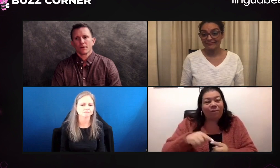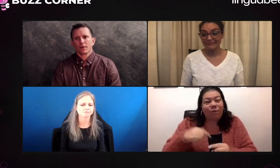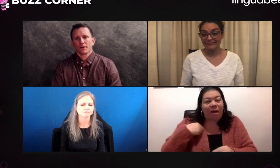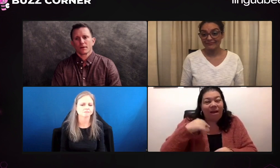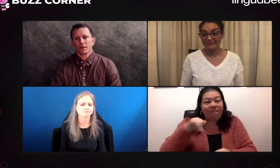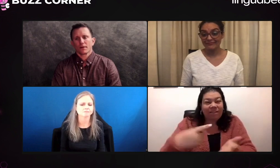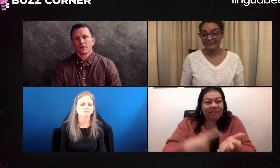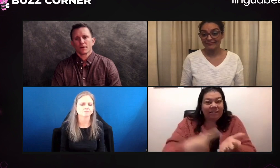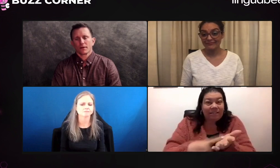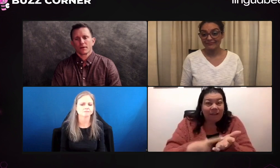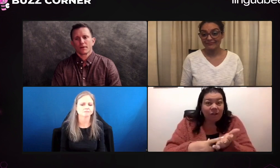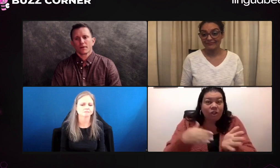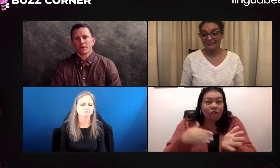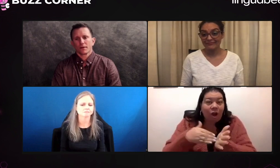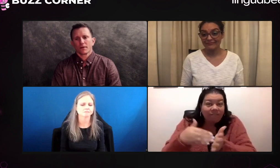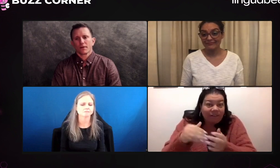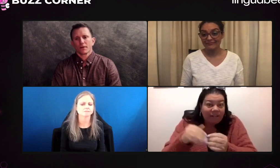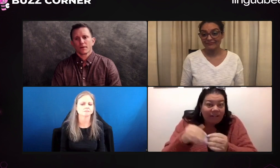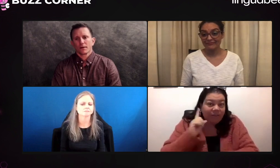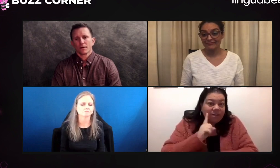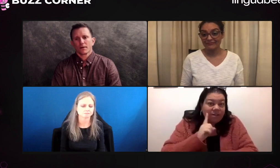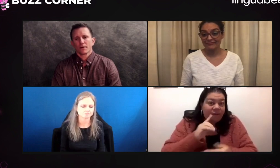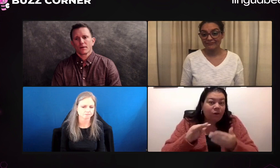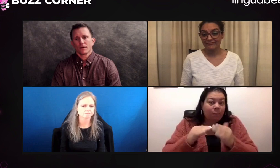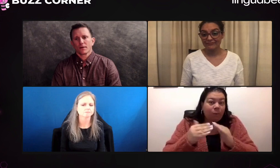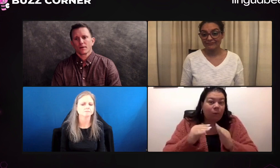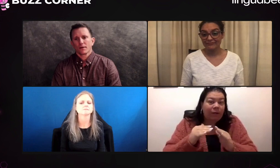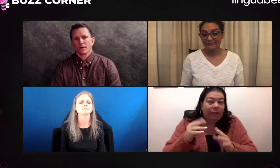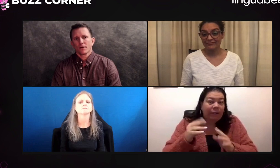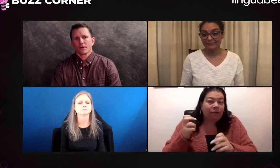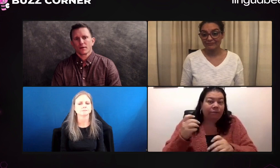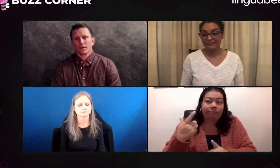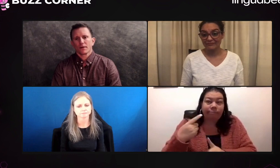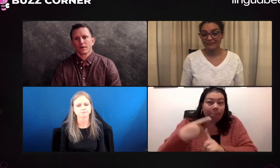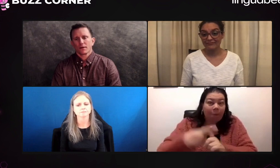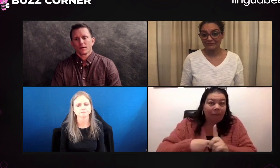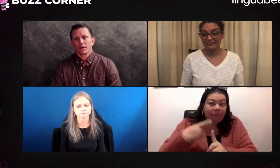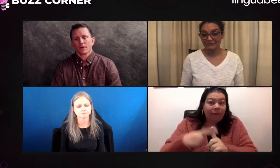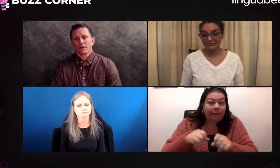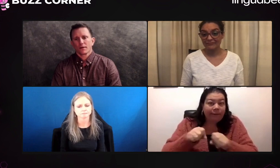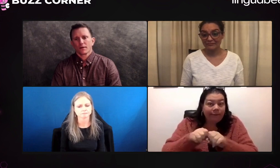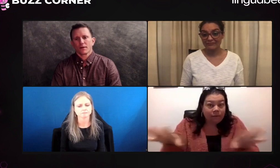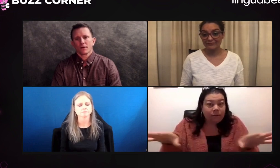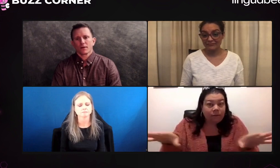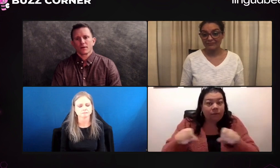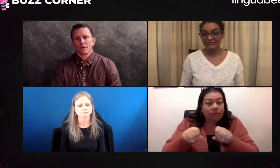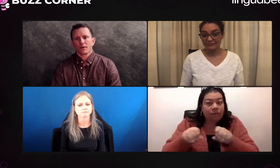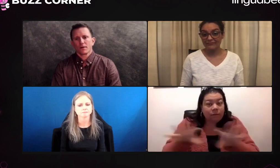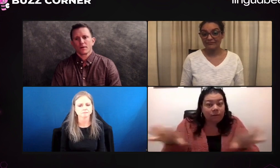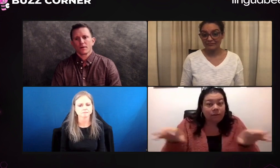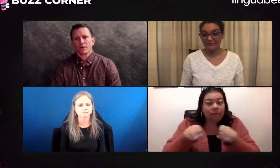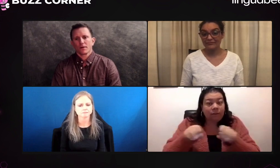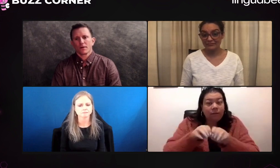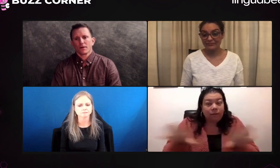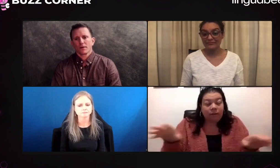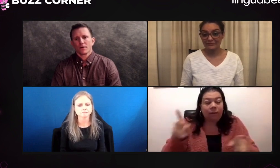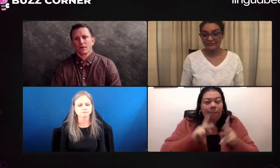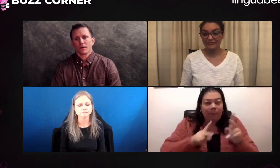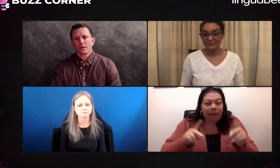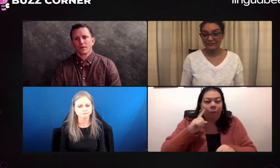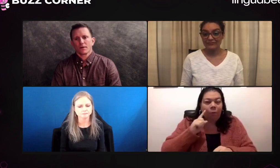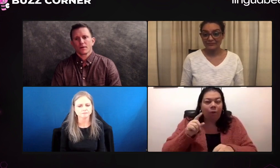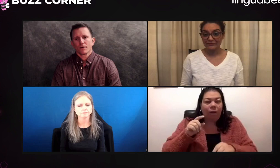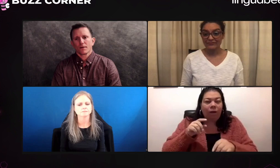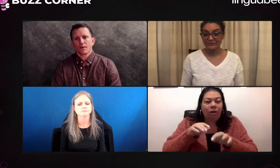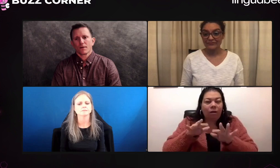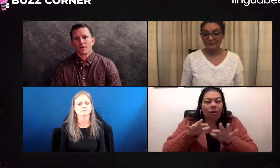So again, it's important to have these discussions often within the deaf community, just to make sure we are all